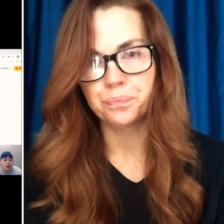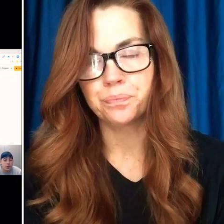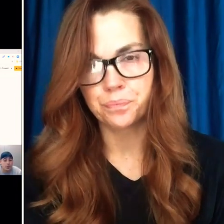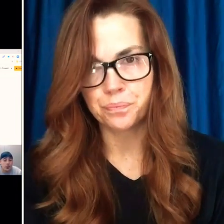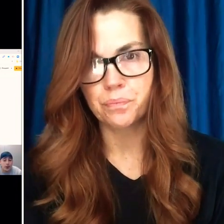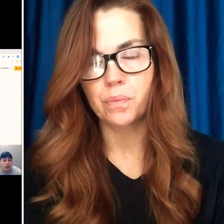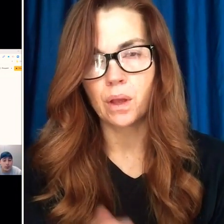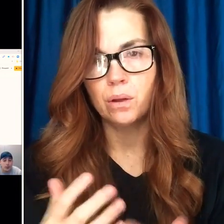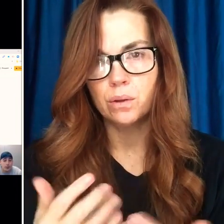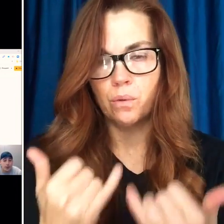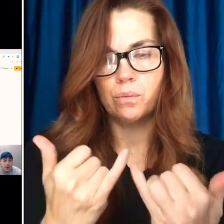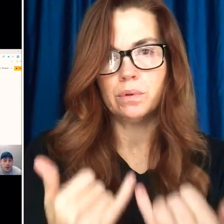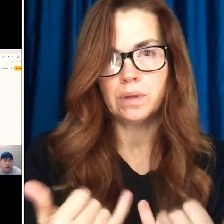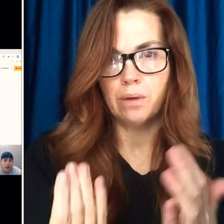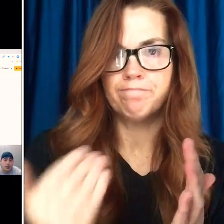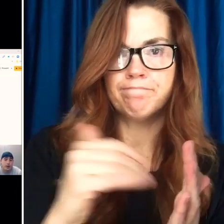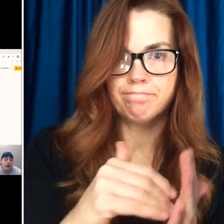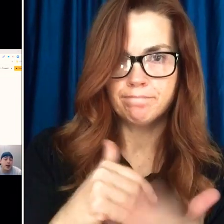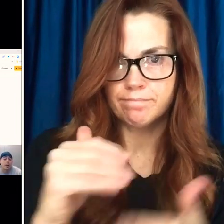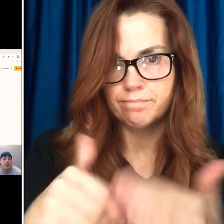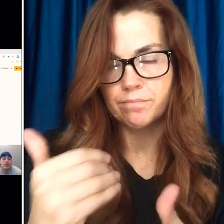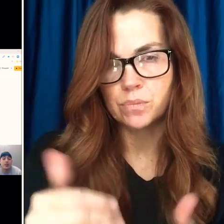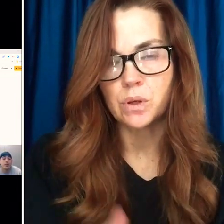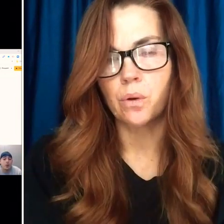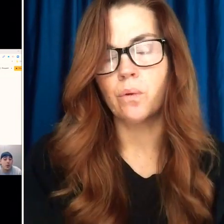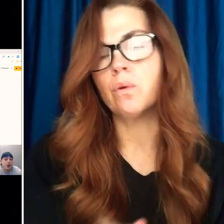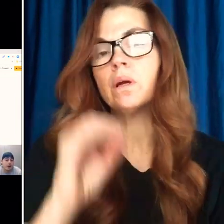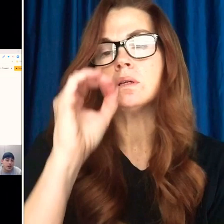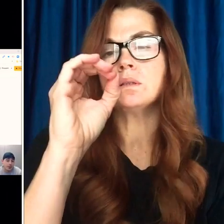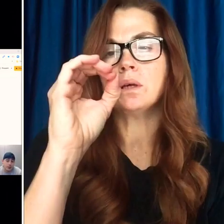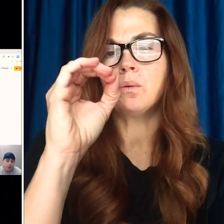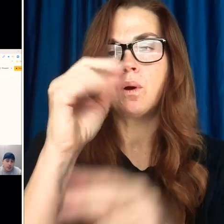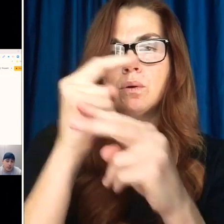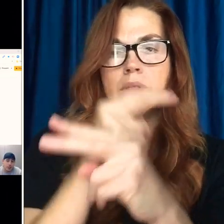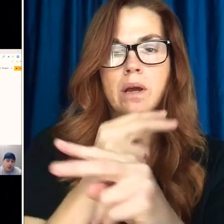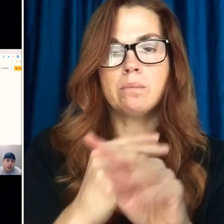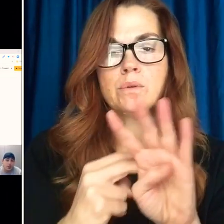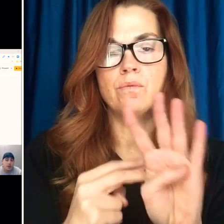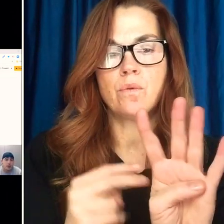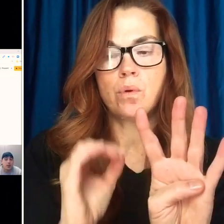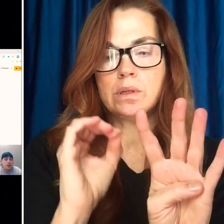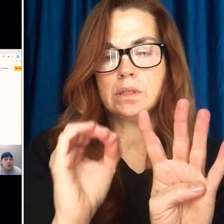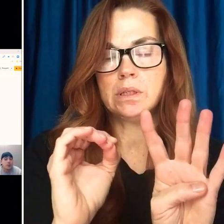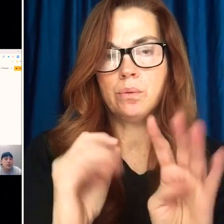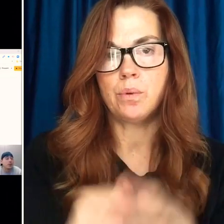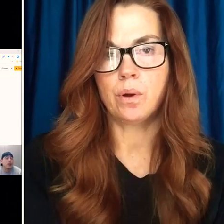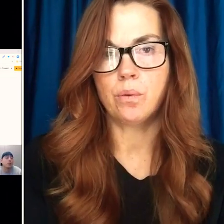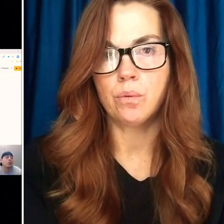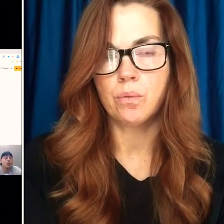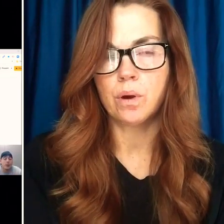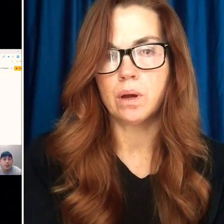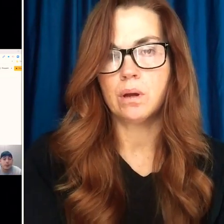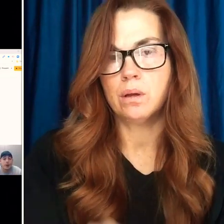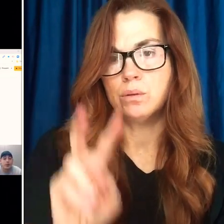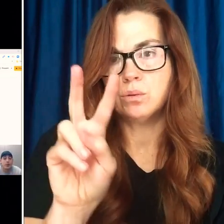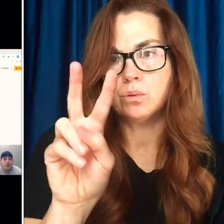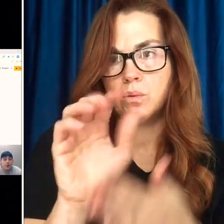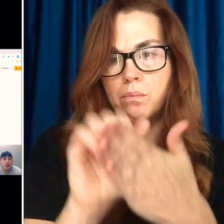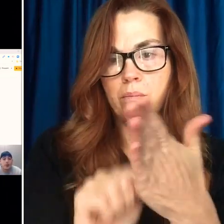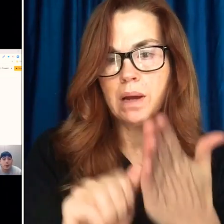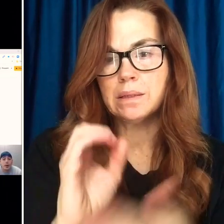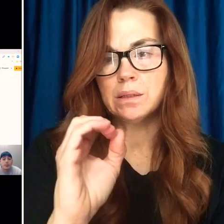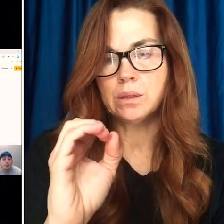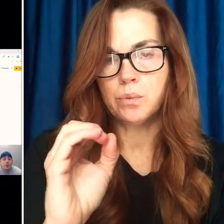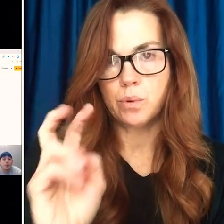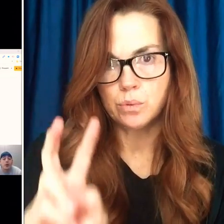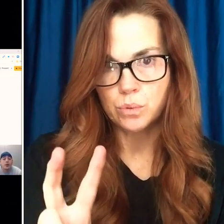what do I need to do next? I need to add a 0 in my answer. Okay, so then we can repeat the process.